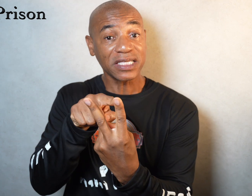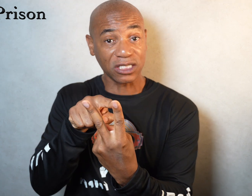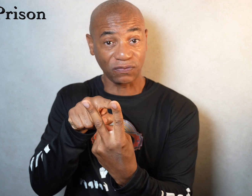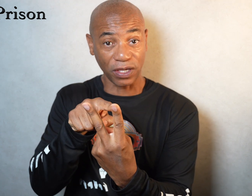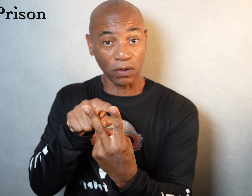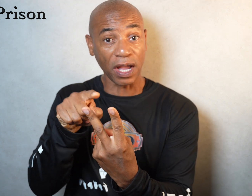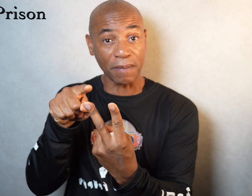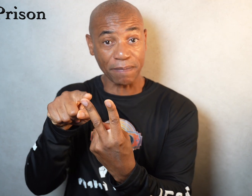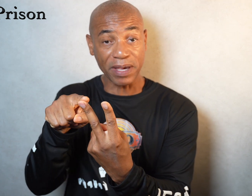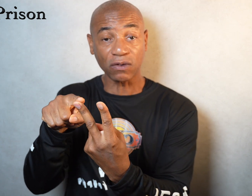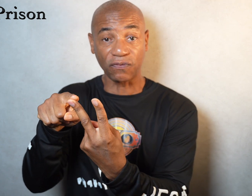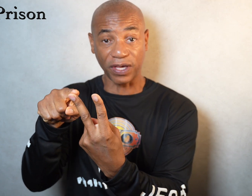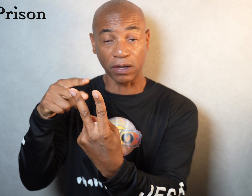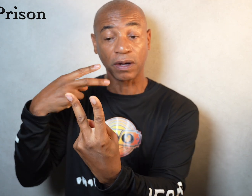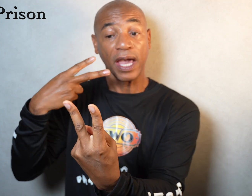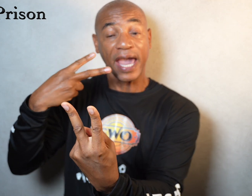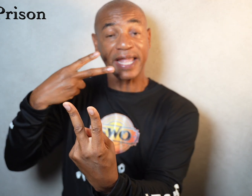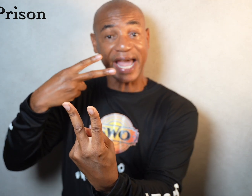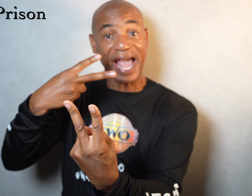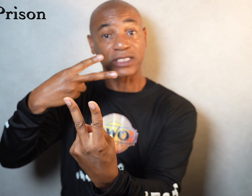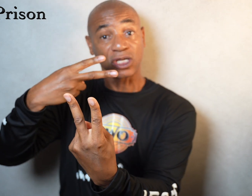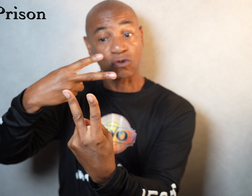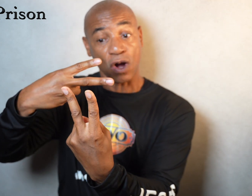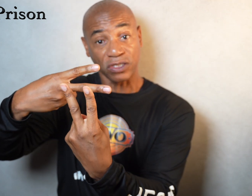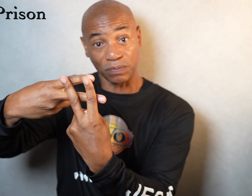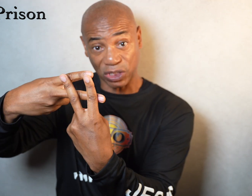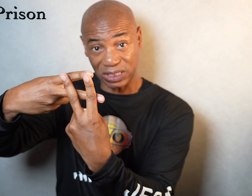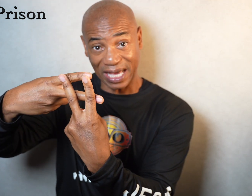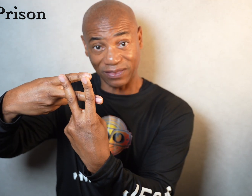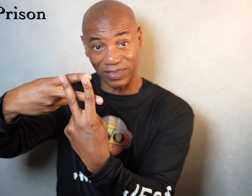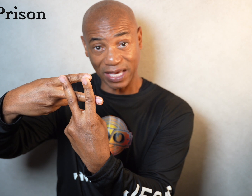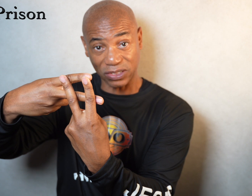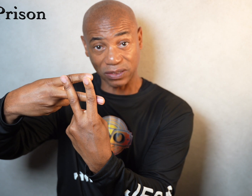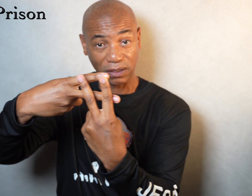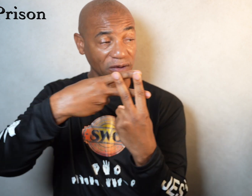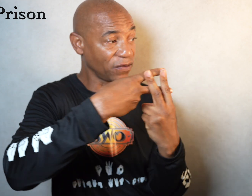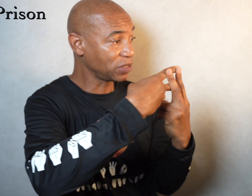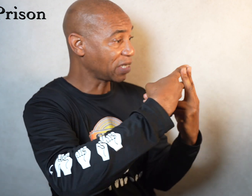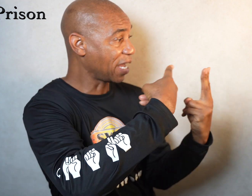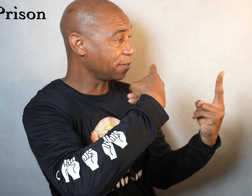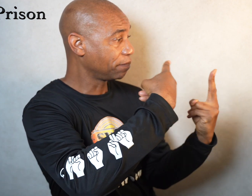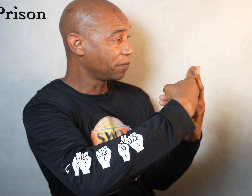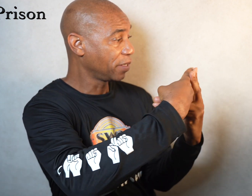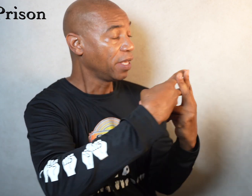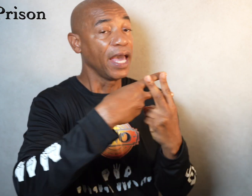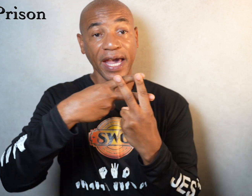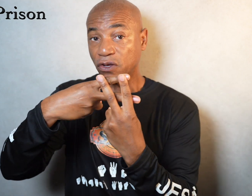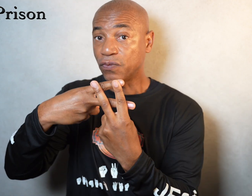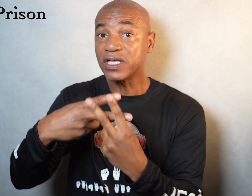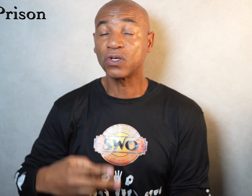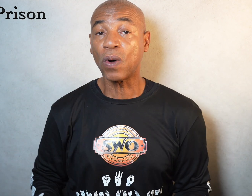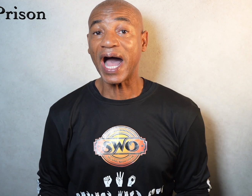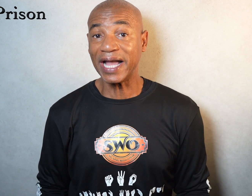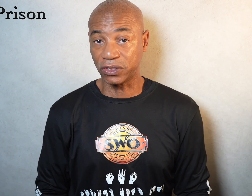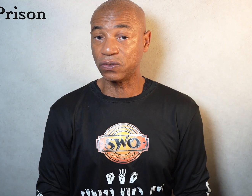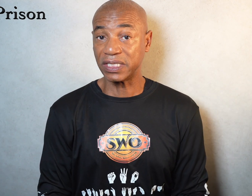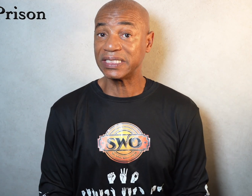index finger and my middle finger and I actually cross them just like this from the side. And the reason why I do this, in